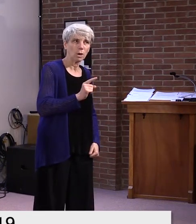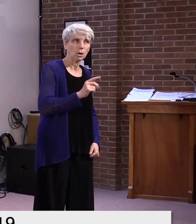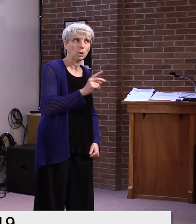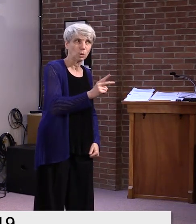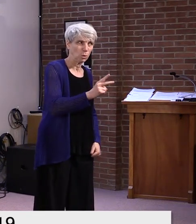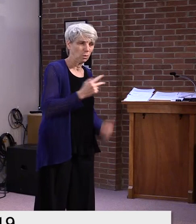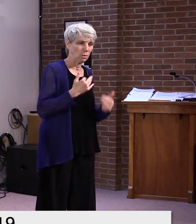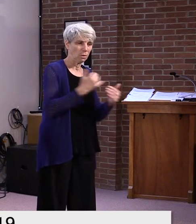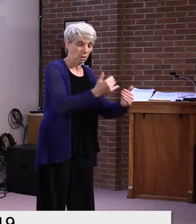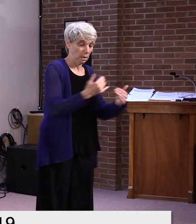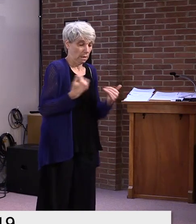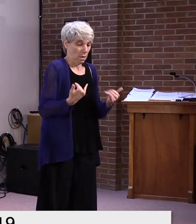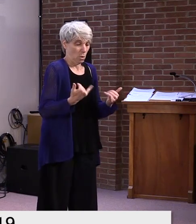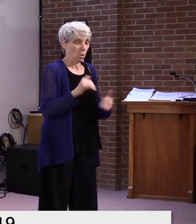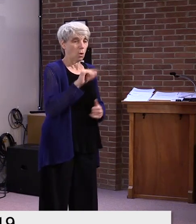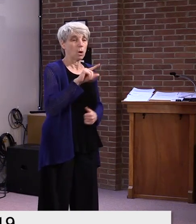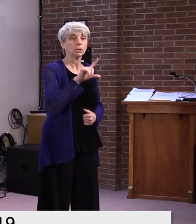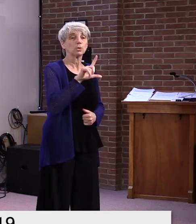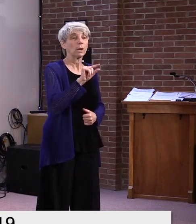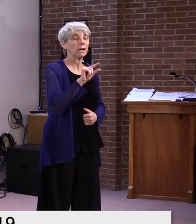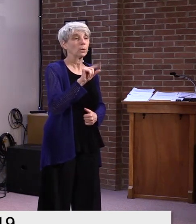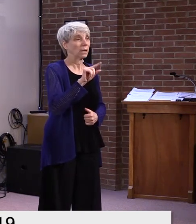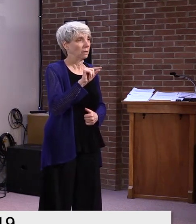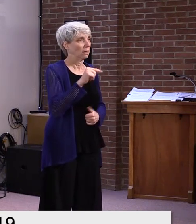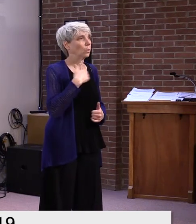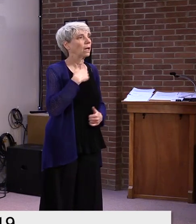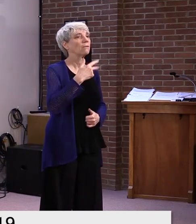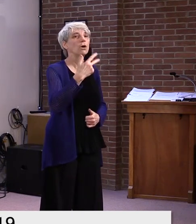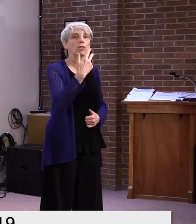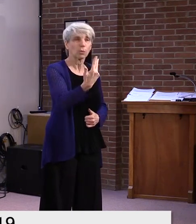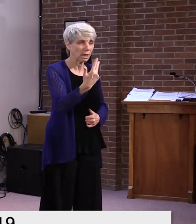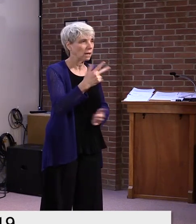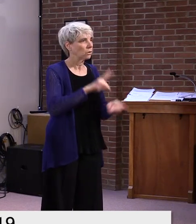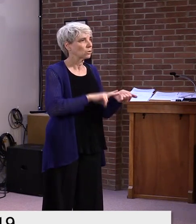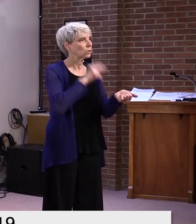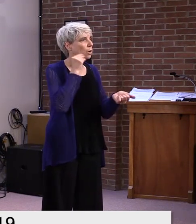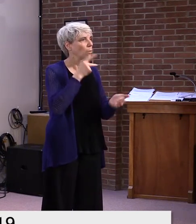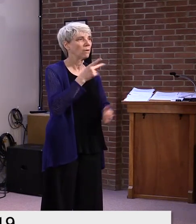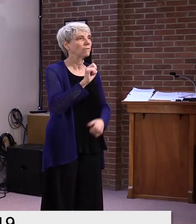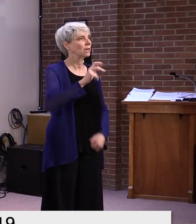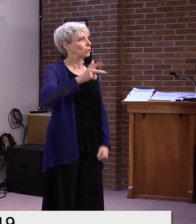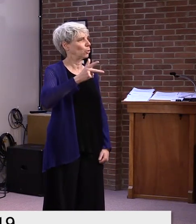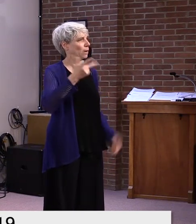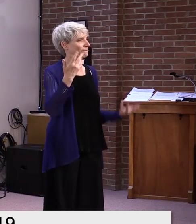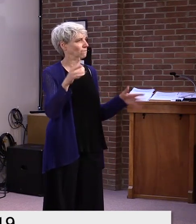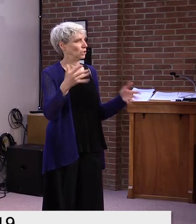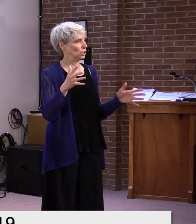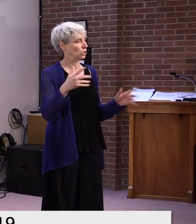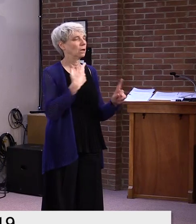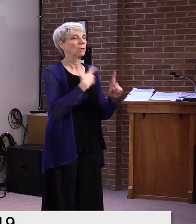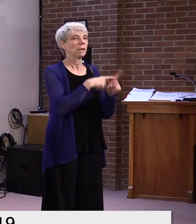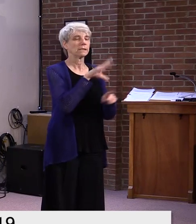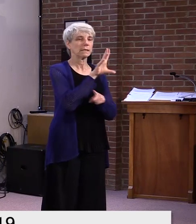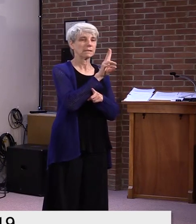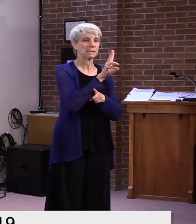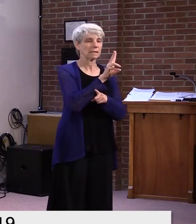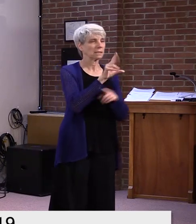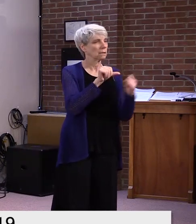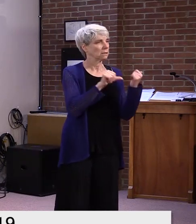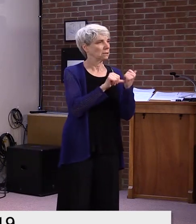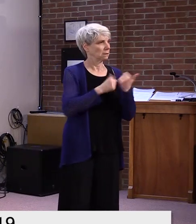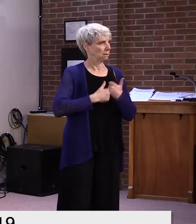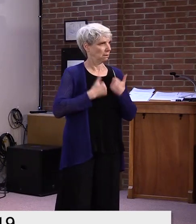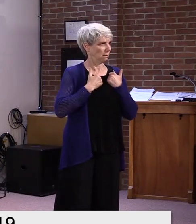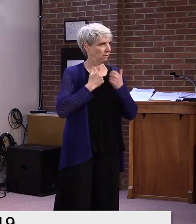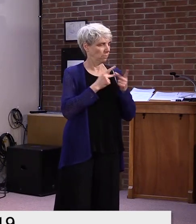three nursing home facilities in phase three, as well as six assisted living residents and